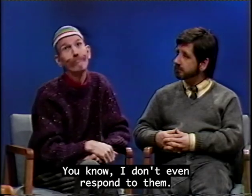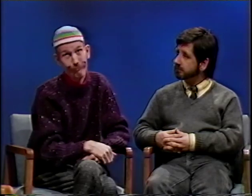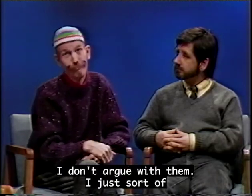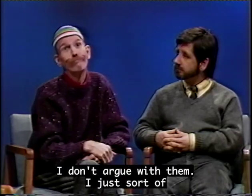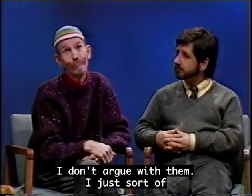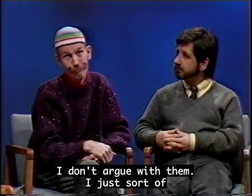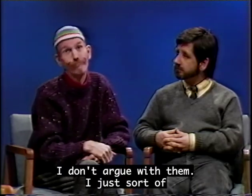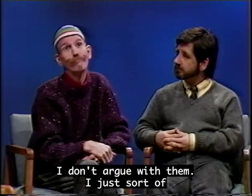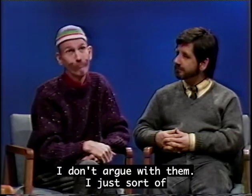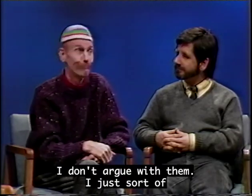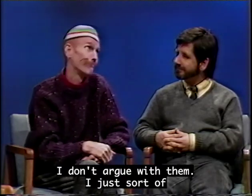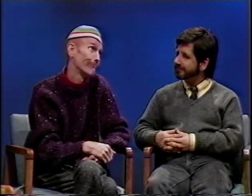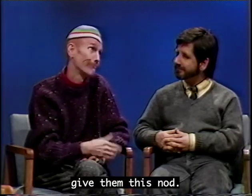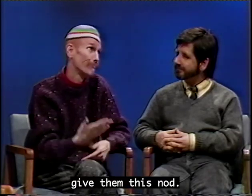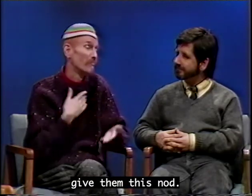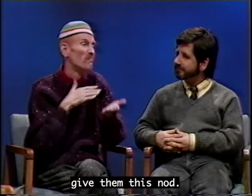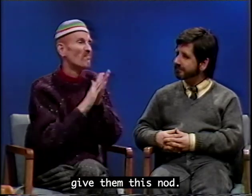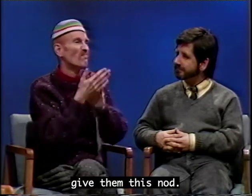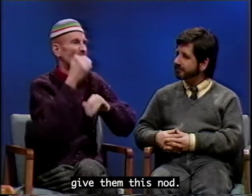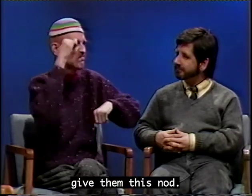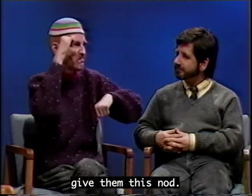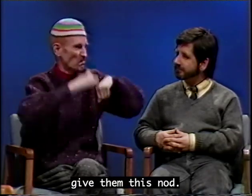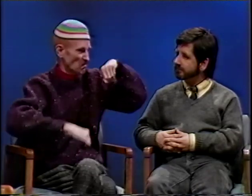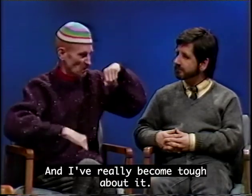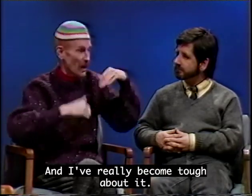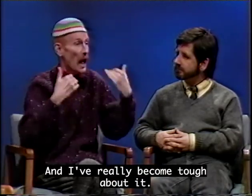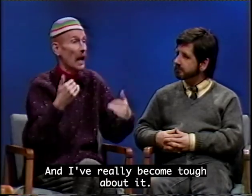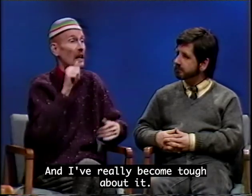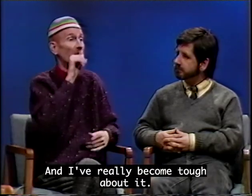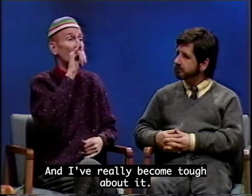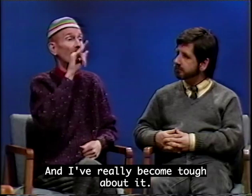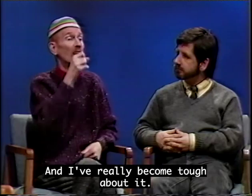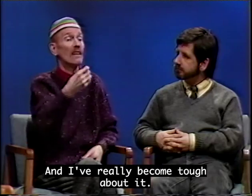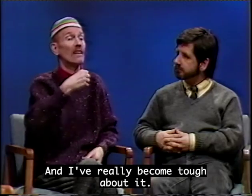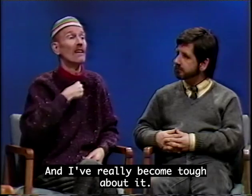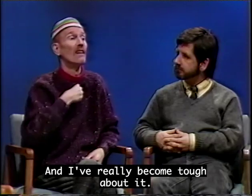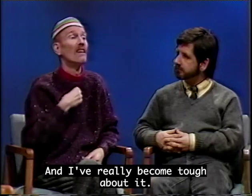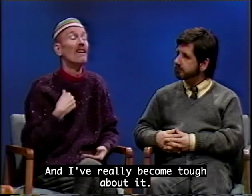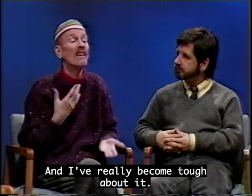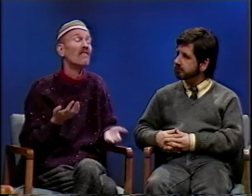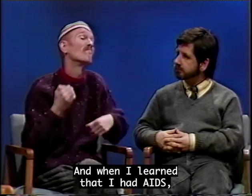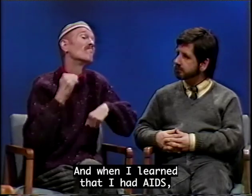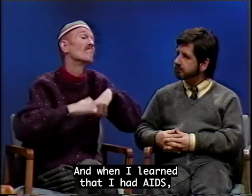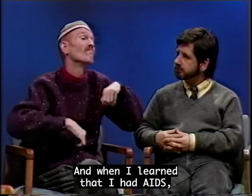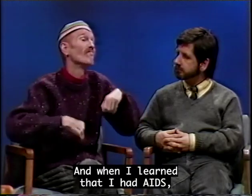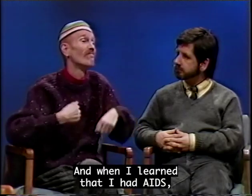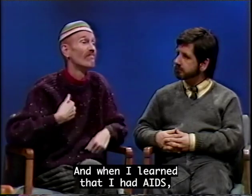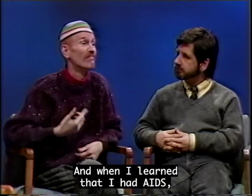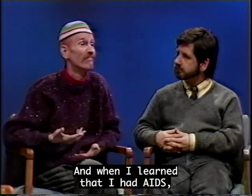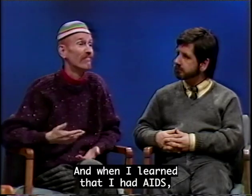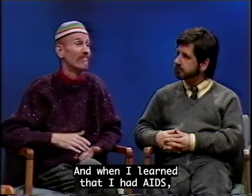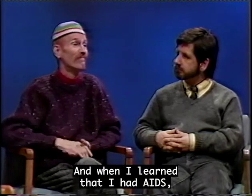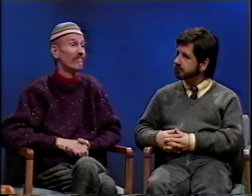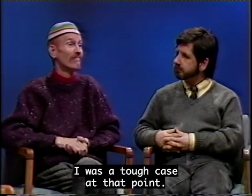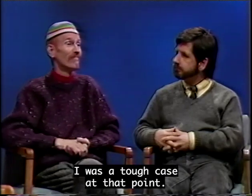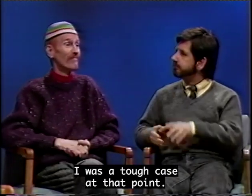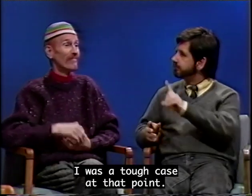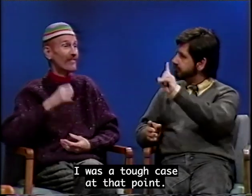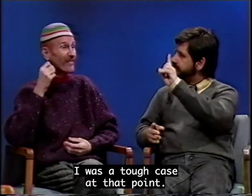to them. I don't argue with them. I just sort of give them this nod. And I've really become tough about it. And when I learned that I had AIDS, I was a tough case